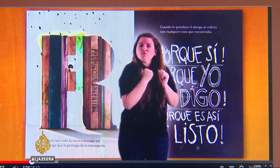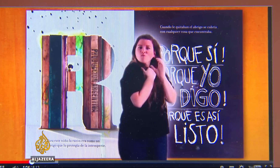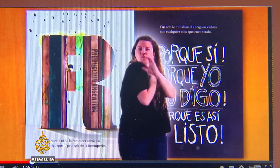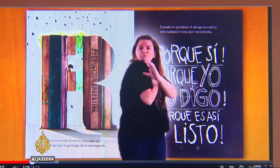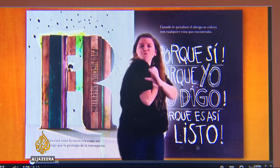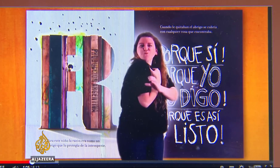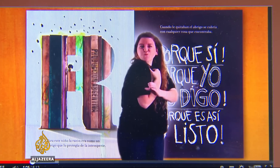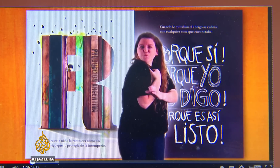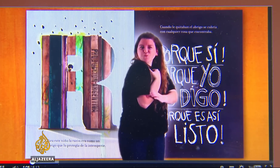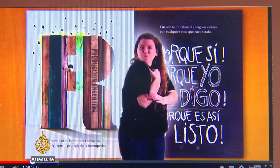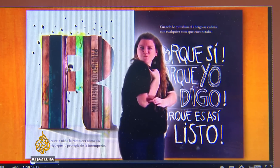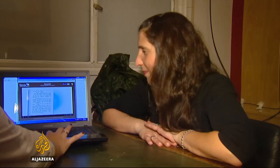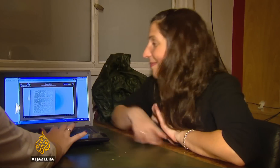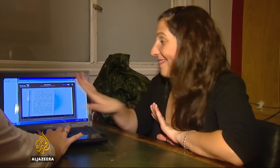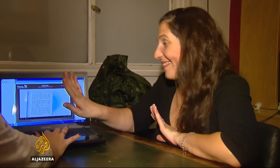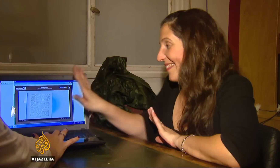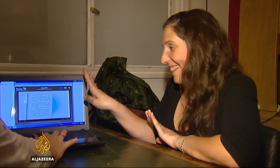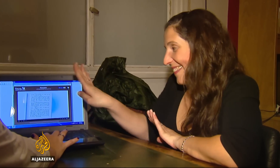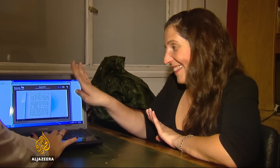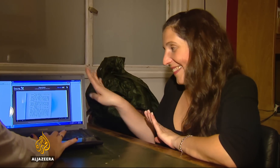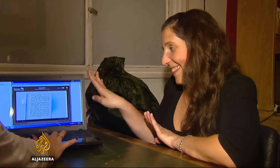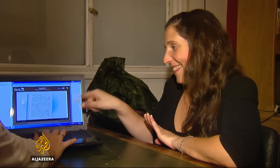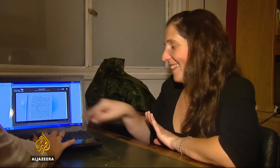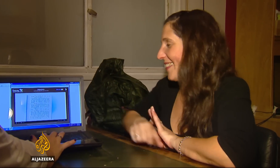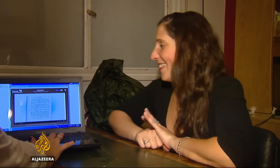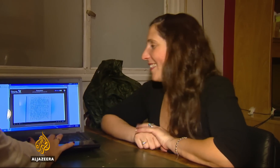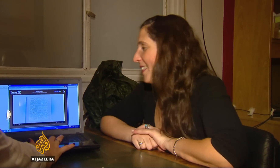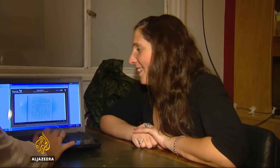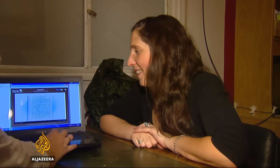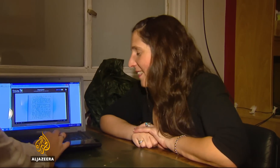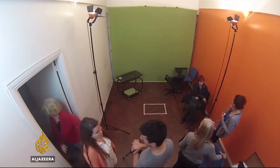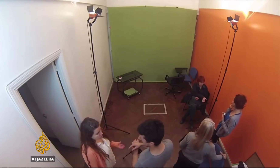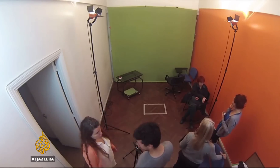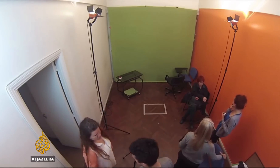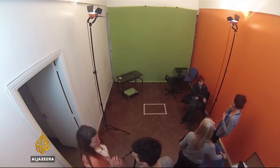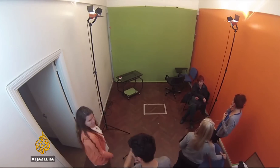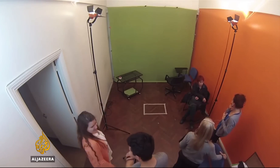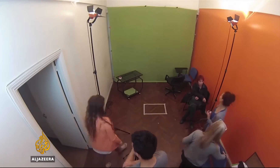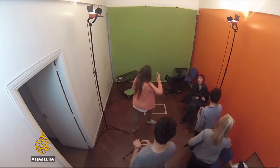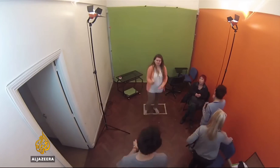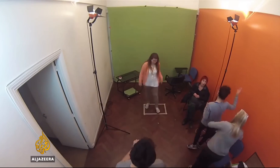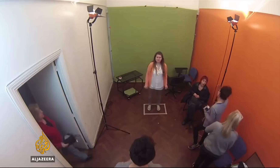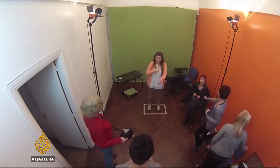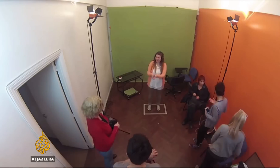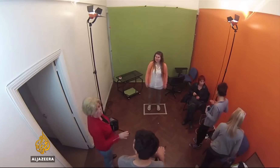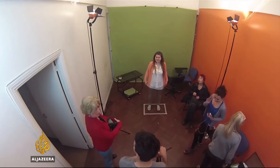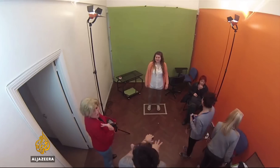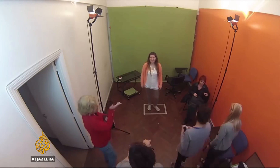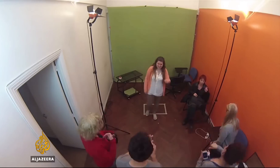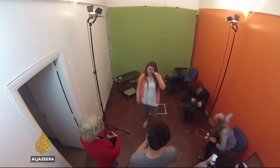the collaboration of Argentina's deaf community and funding from the Inter-American Development Bank. They had several challenges to consider